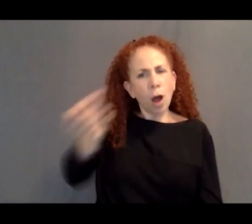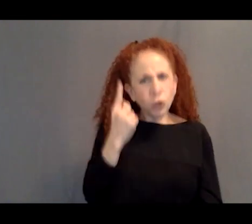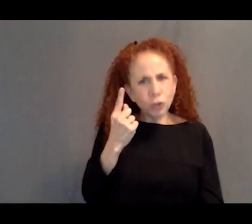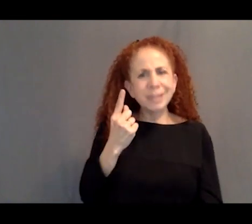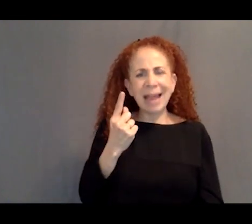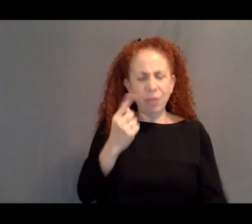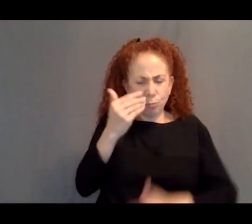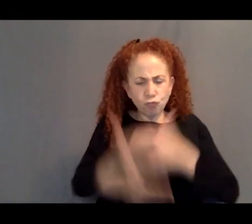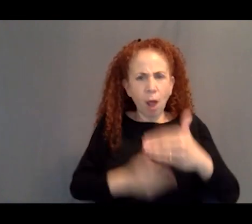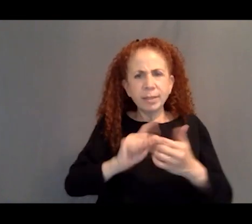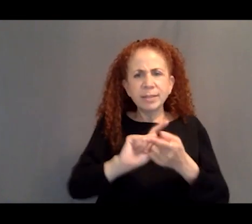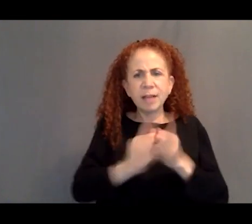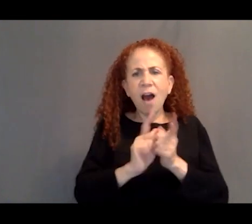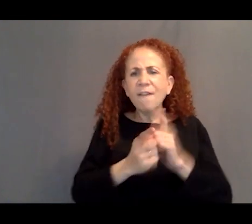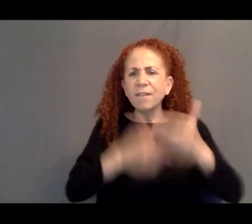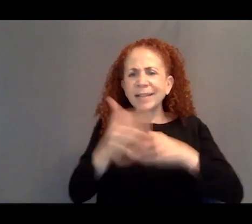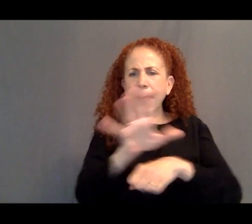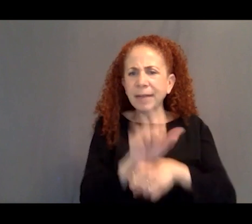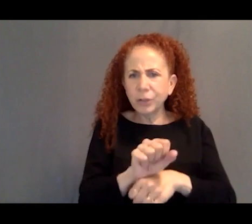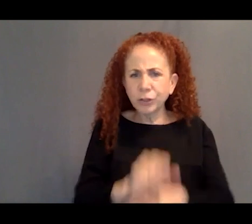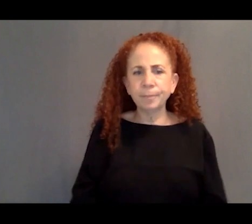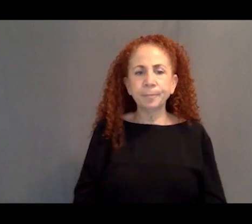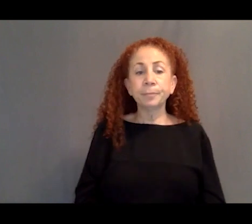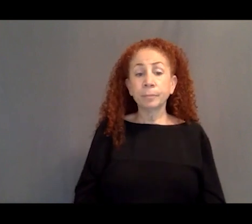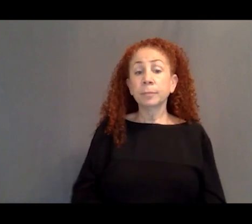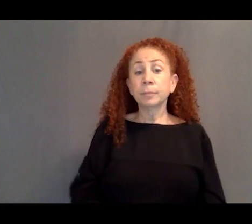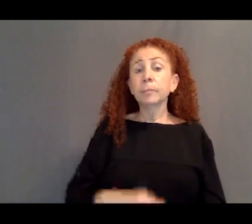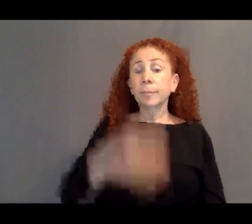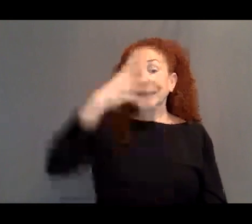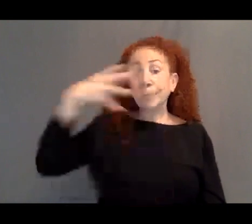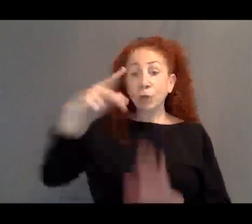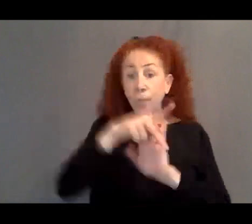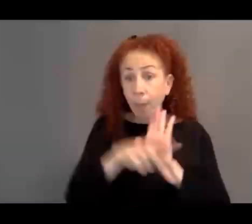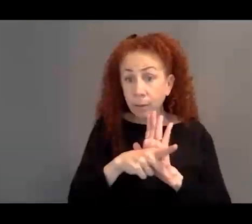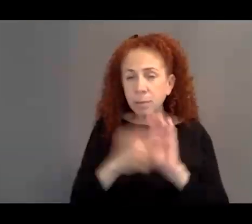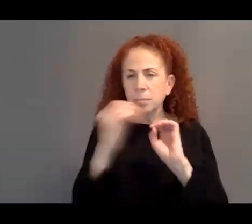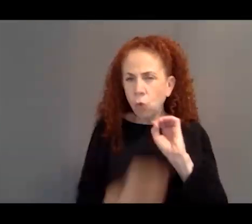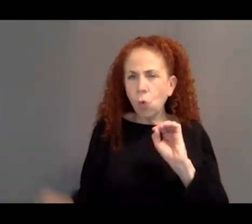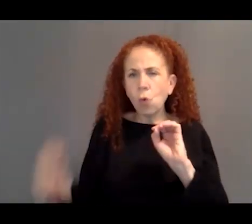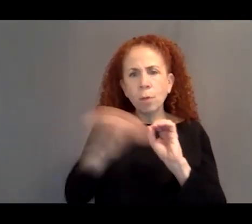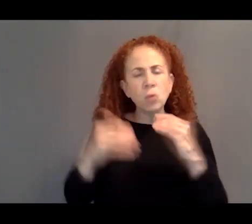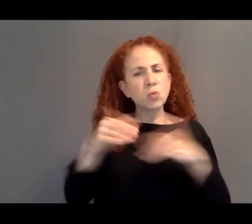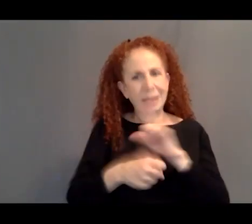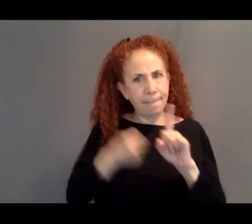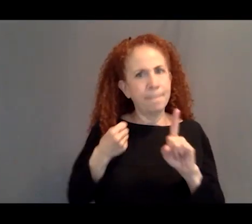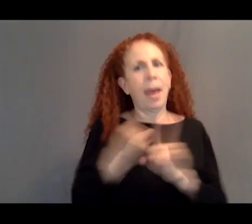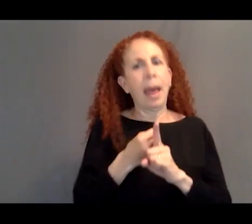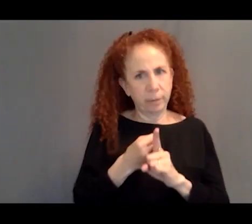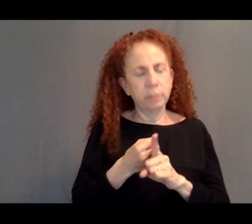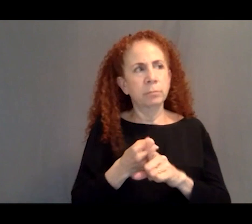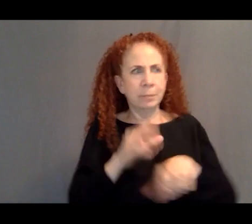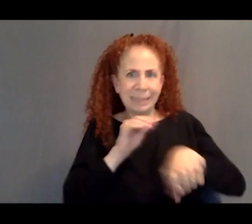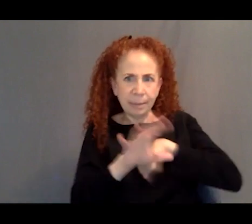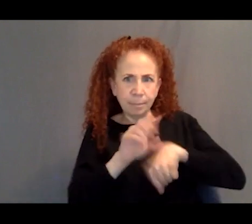adaptation processes. Immigration policy has become increasingly consequential in